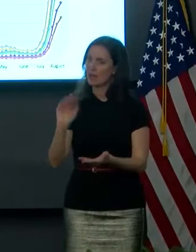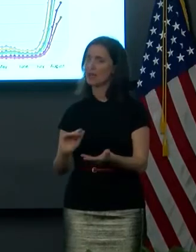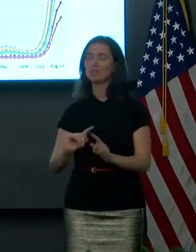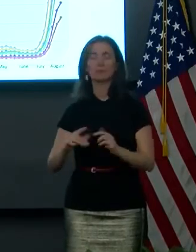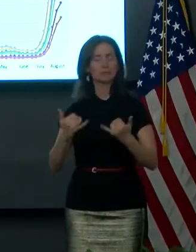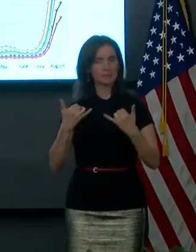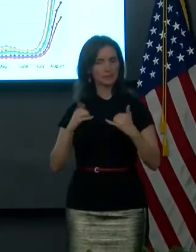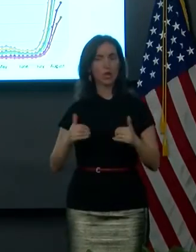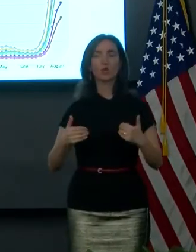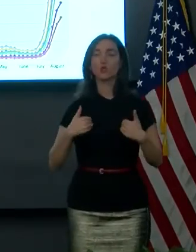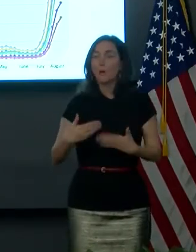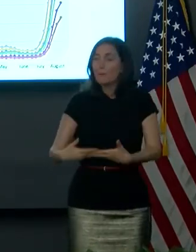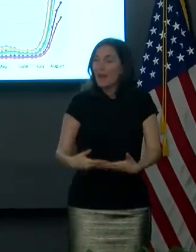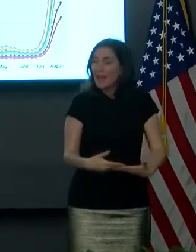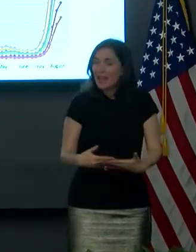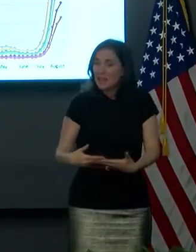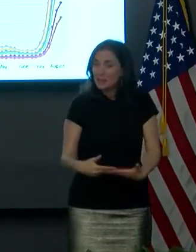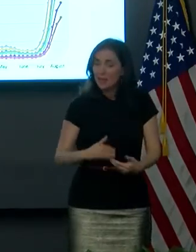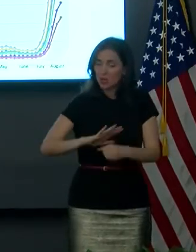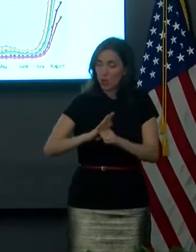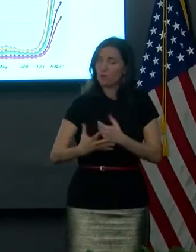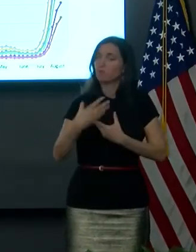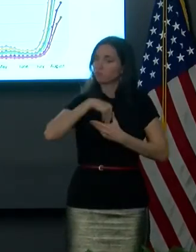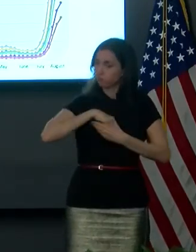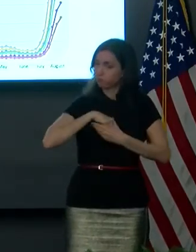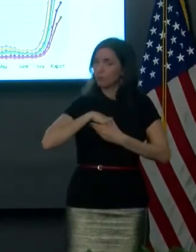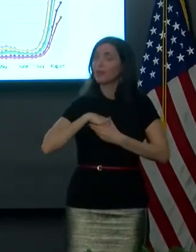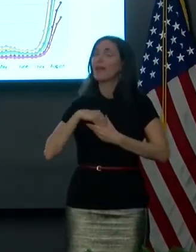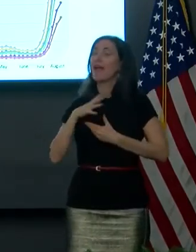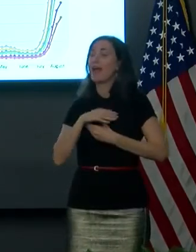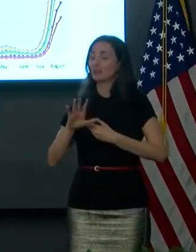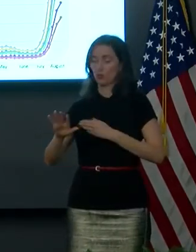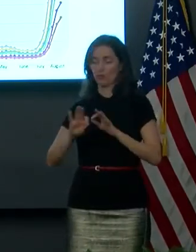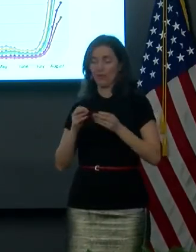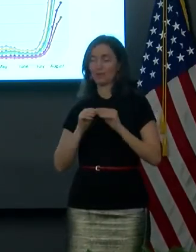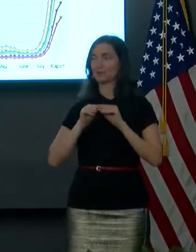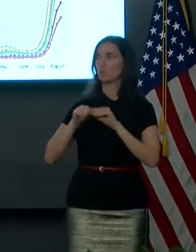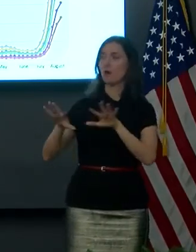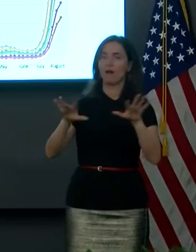are getting COVID and are spreading COVID, particularly to their families.